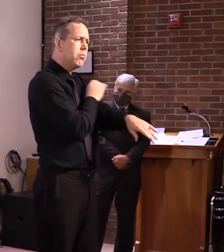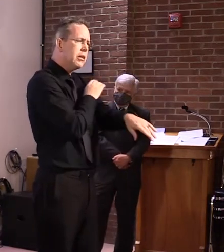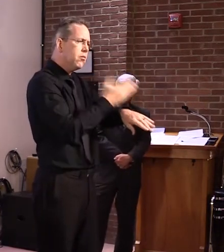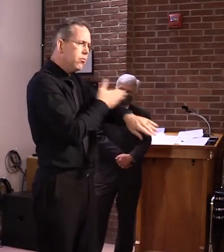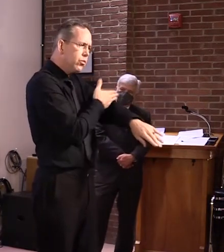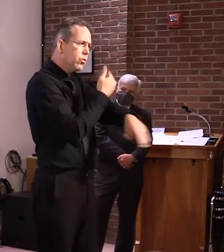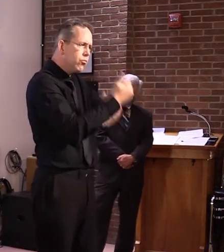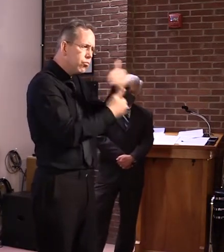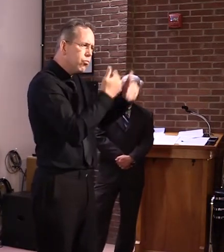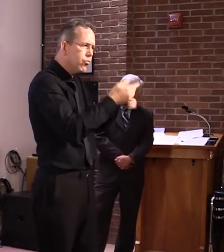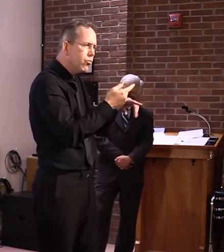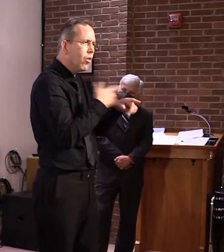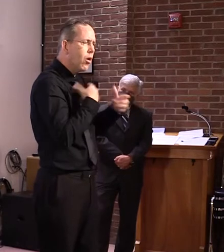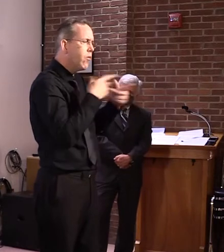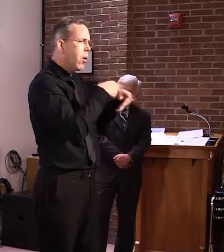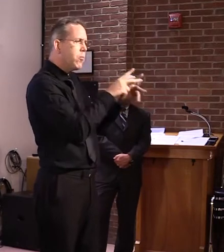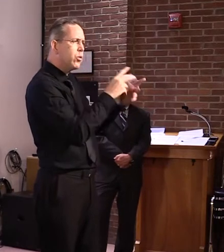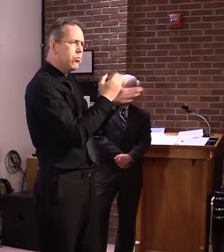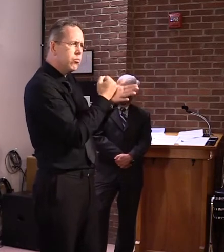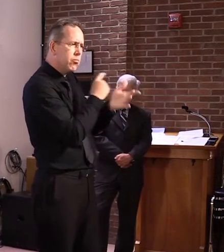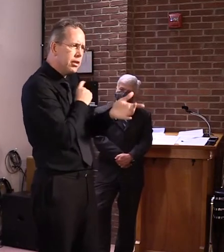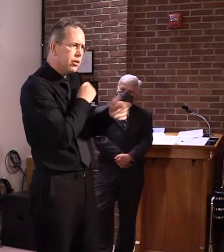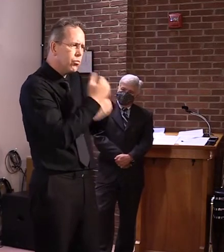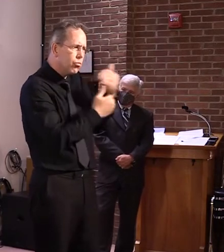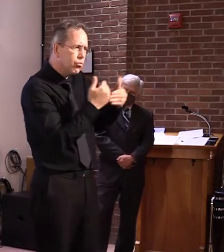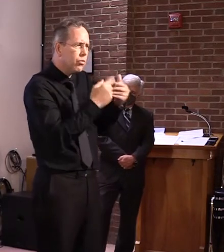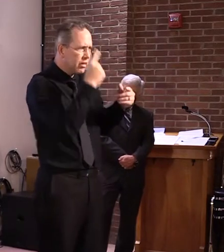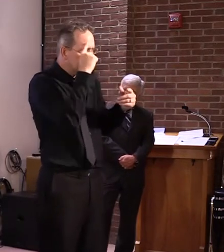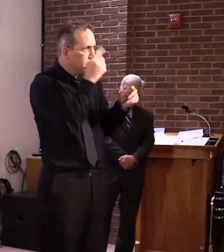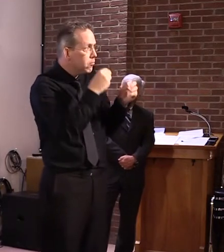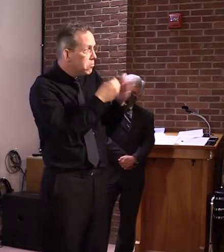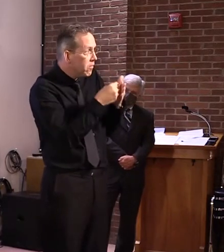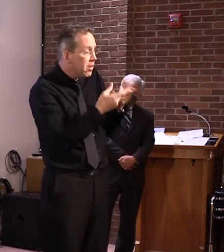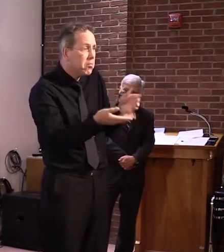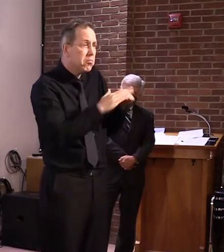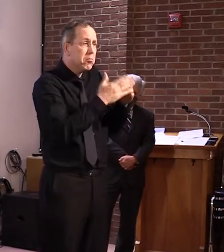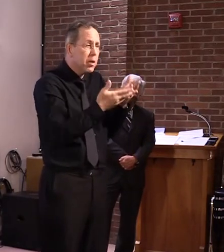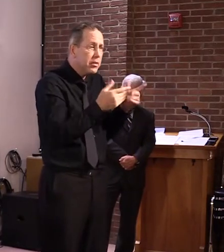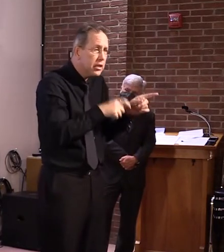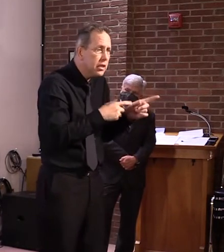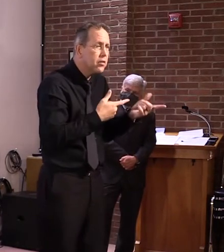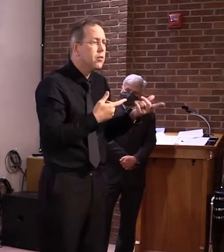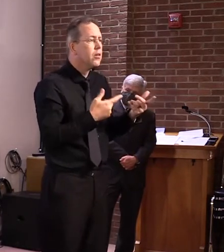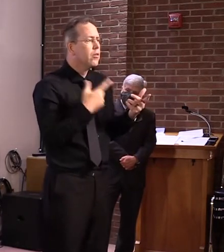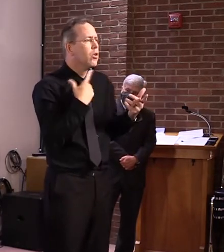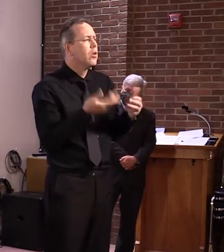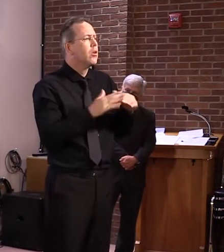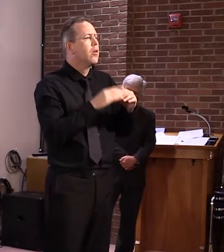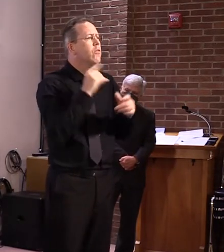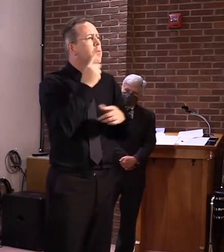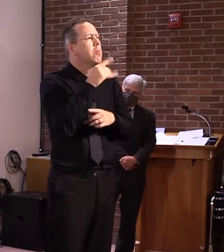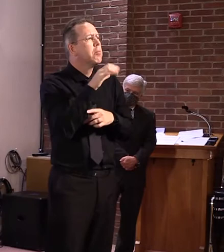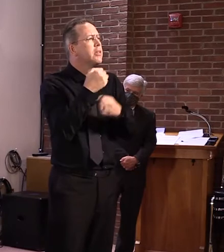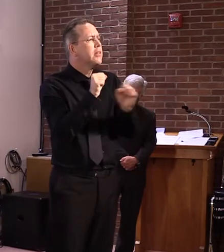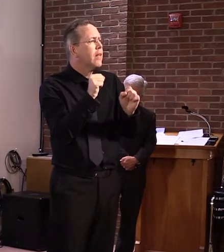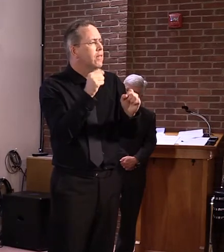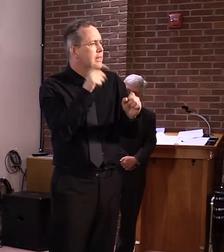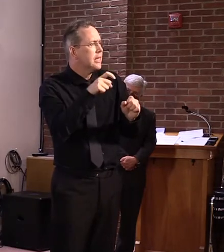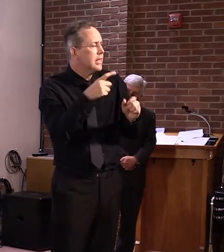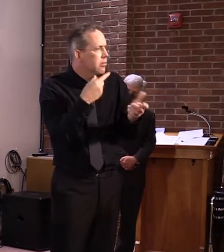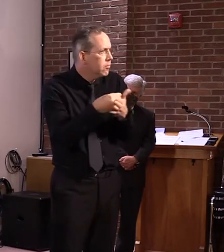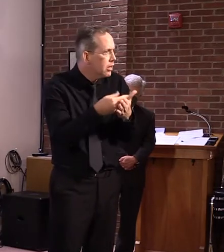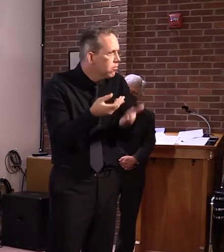if anything, we might need more funding for public safety. In terms of admitting, I think I did tell you that